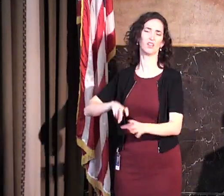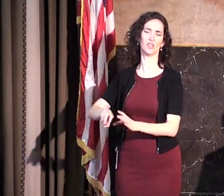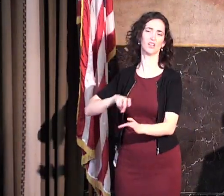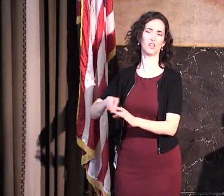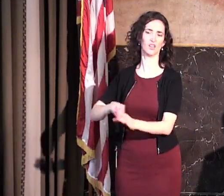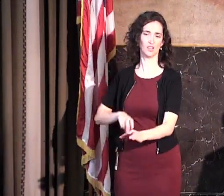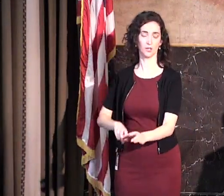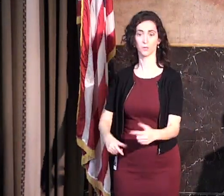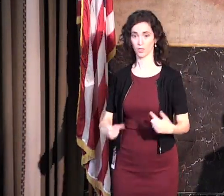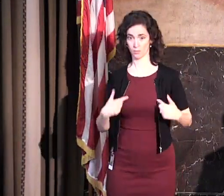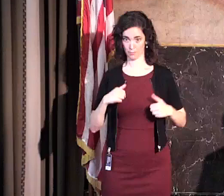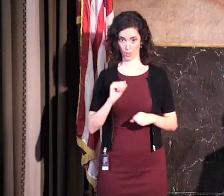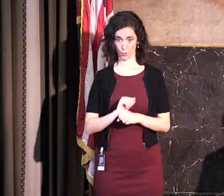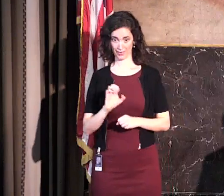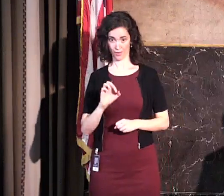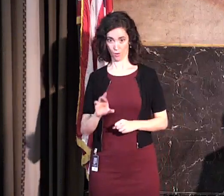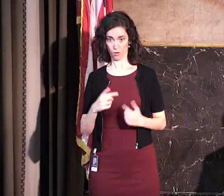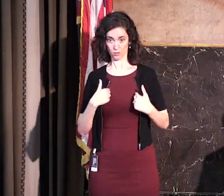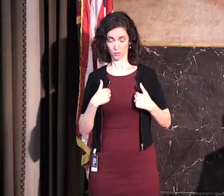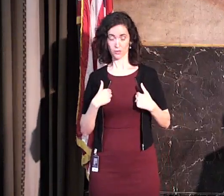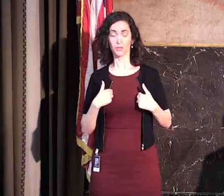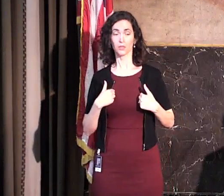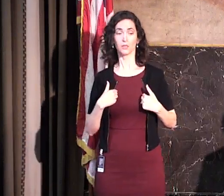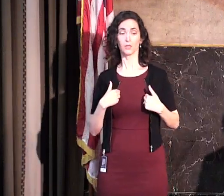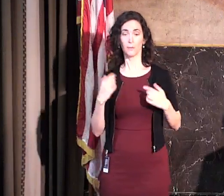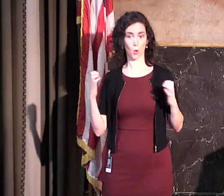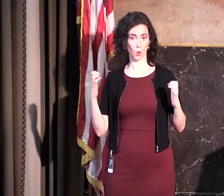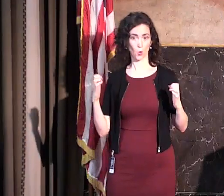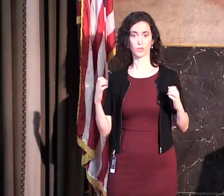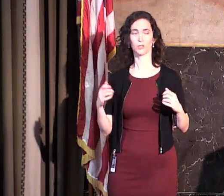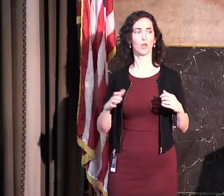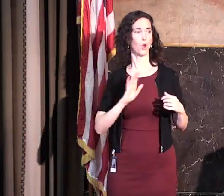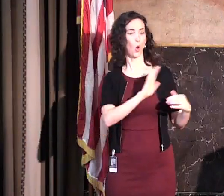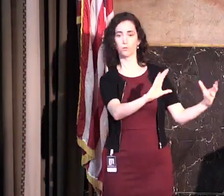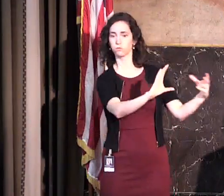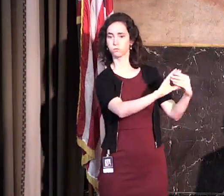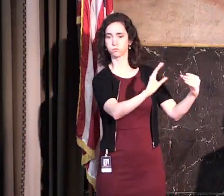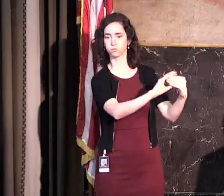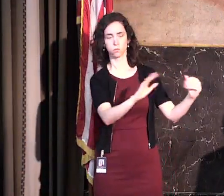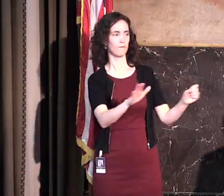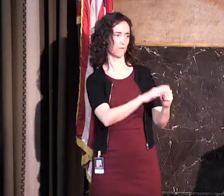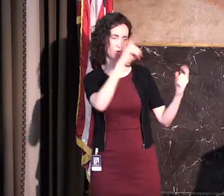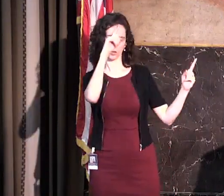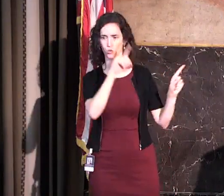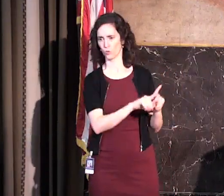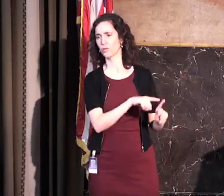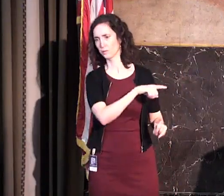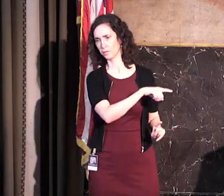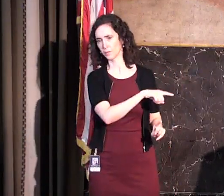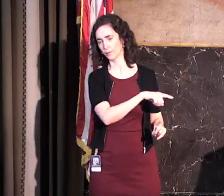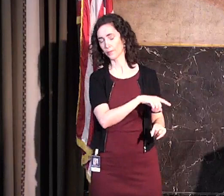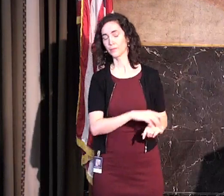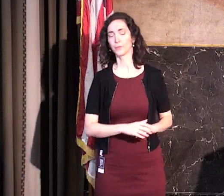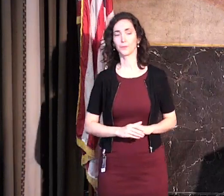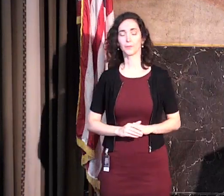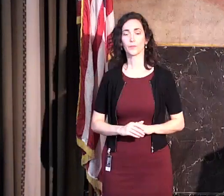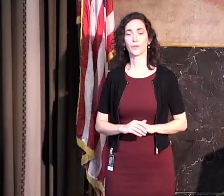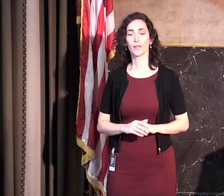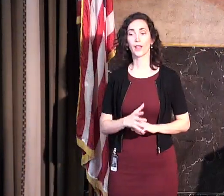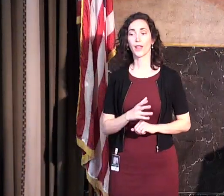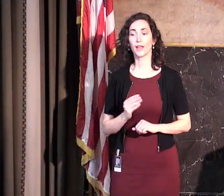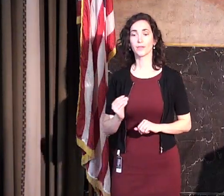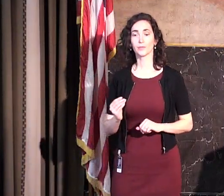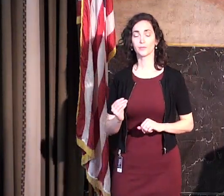an ER doc myself, first I agree with every word that Dr. O'Neill said. And I think what